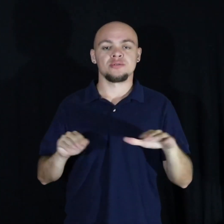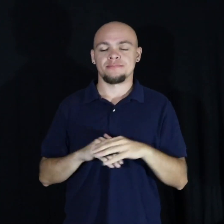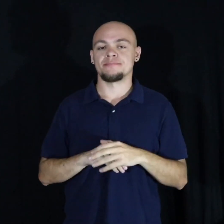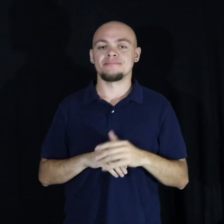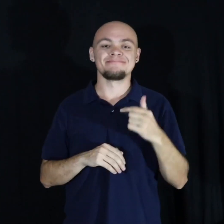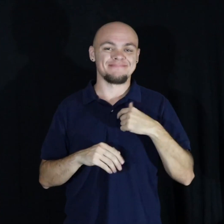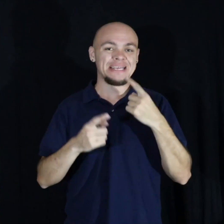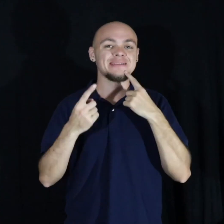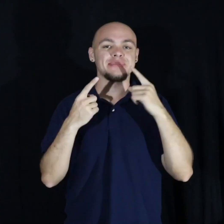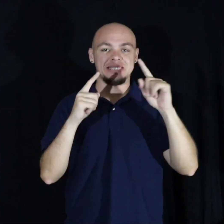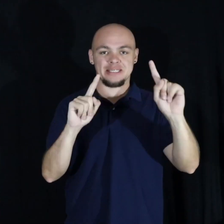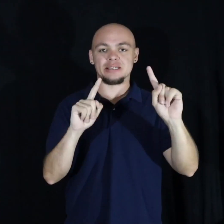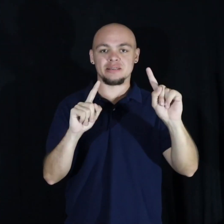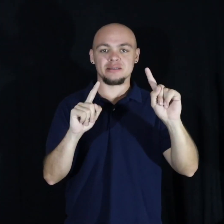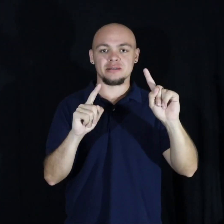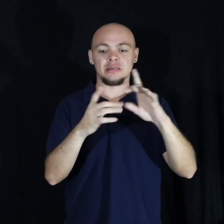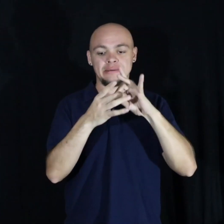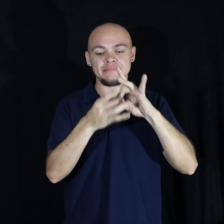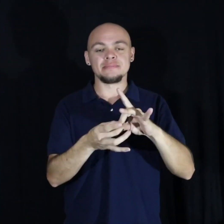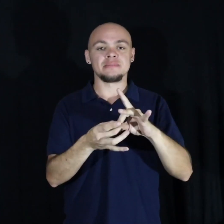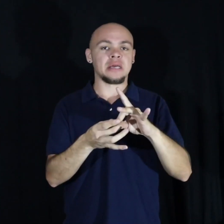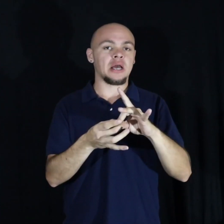a success, bound or free.